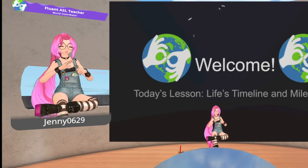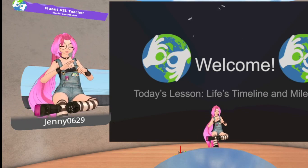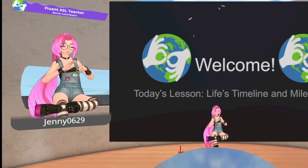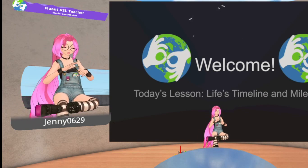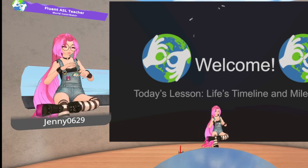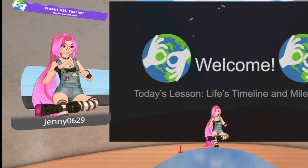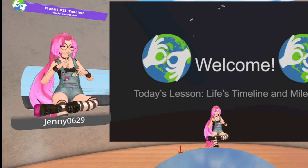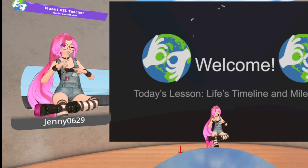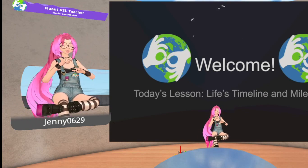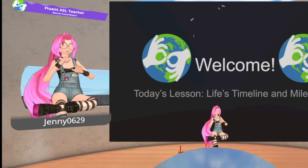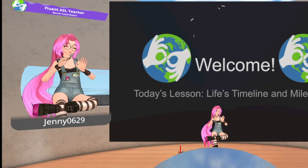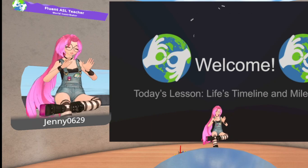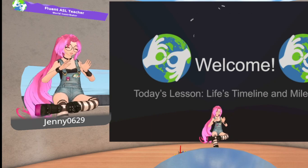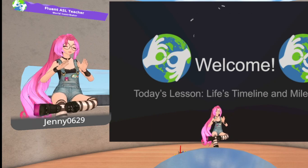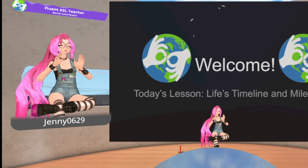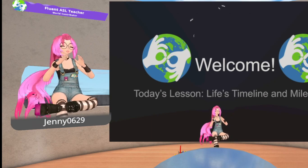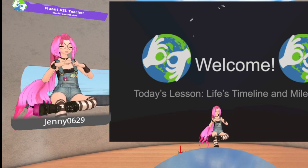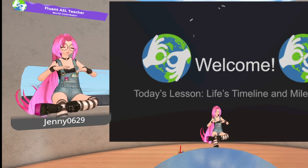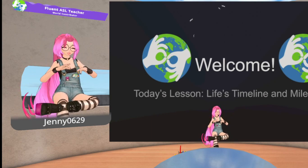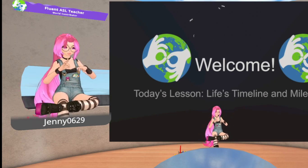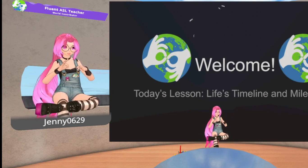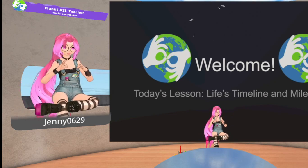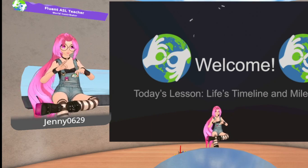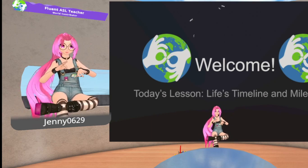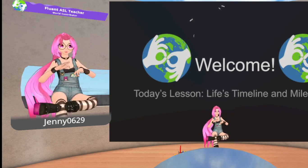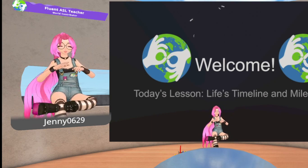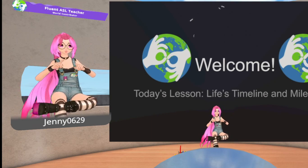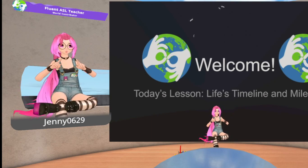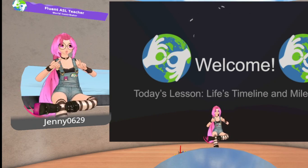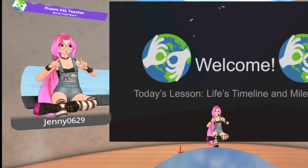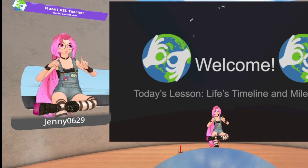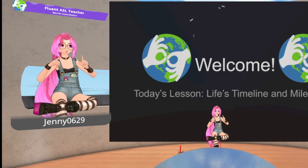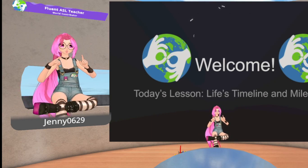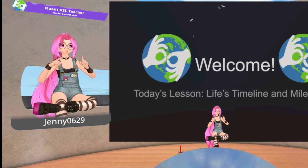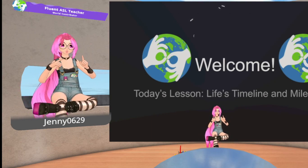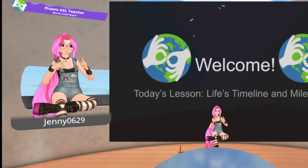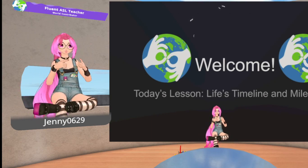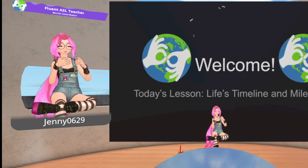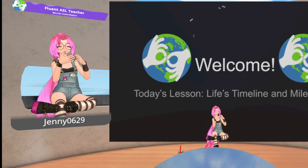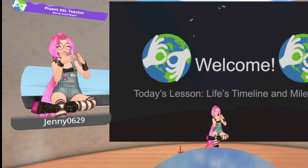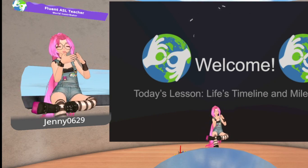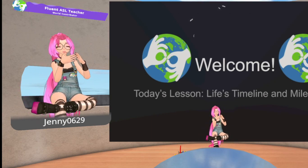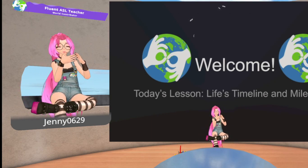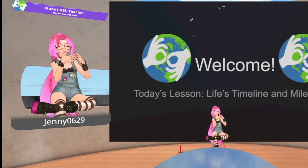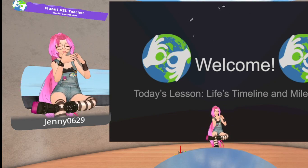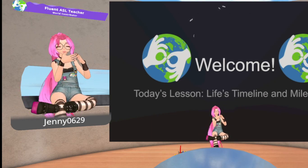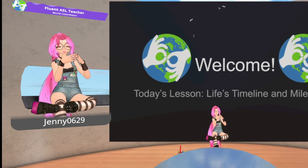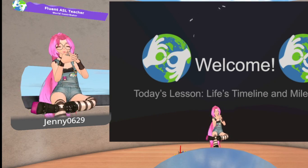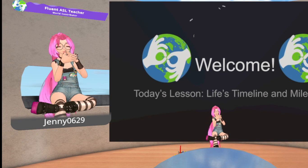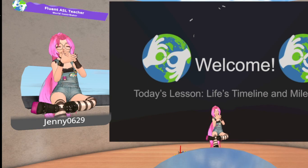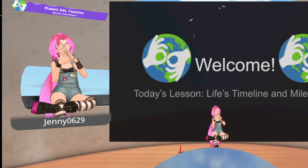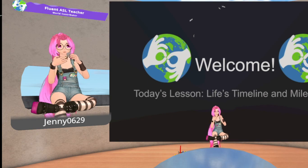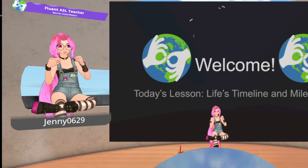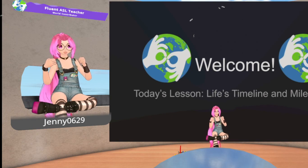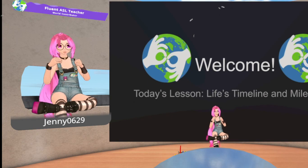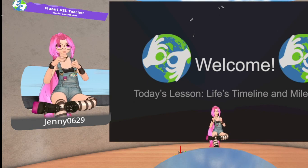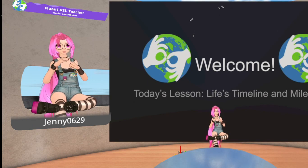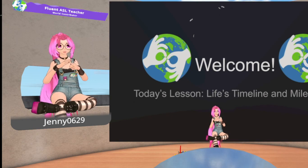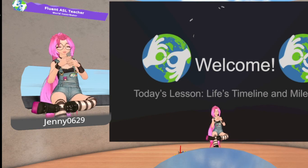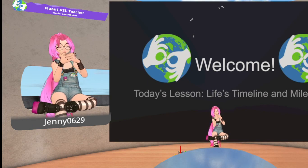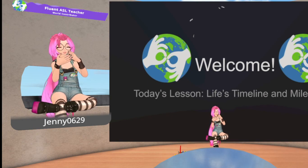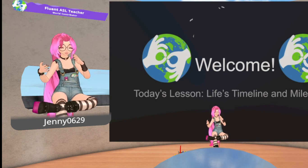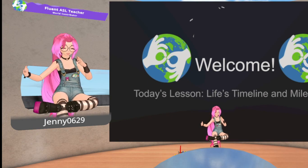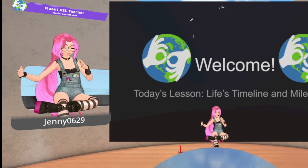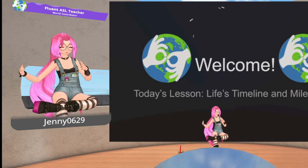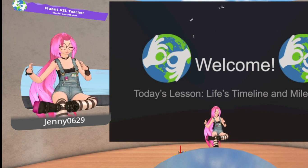feel anxious about other people. That's not what I'm saying. I'm really simplifying this, but there is a part